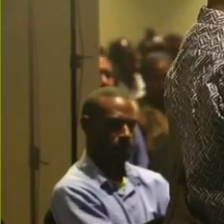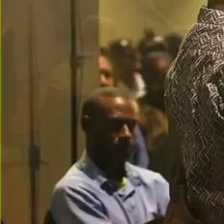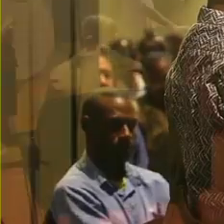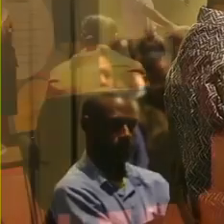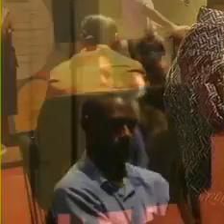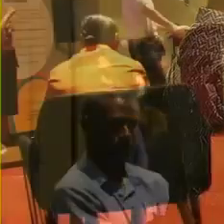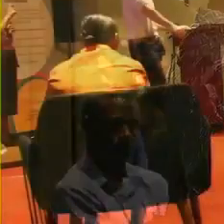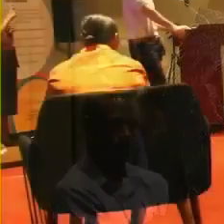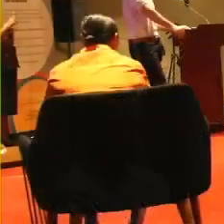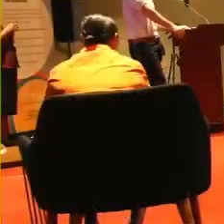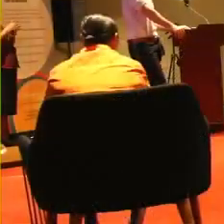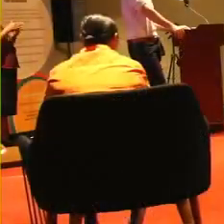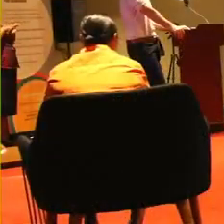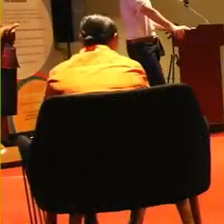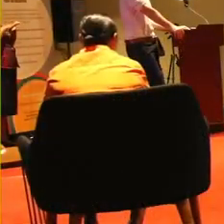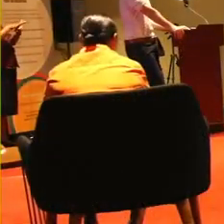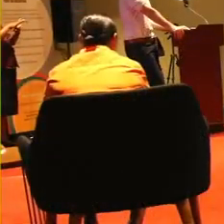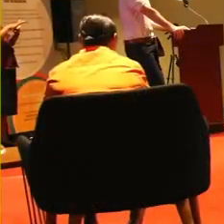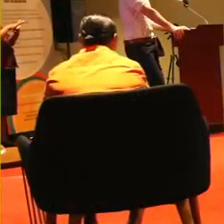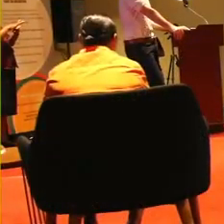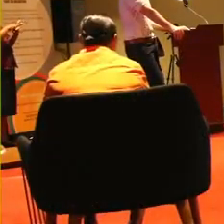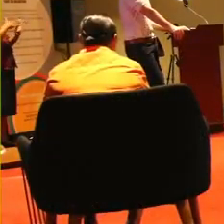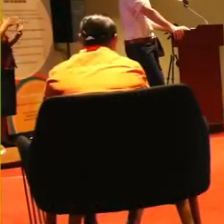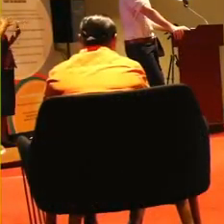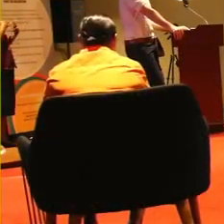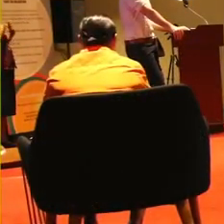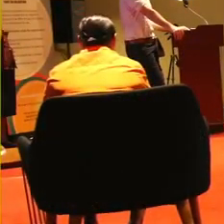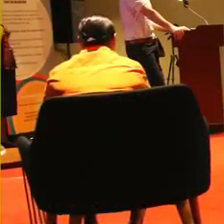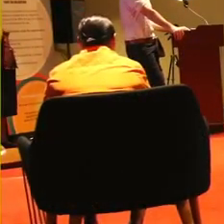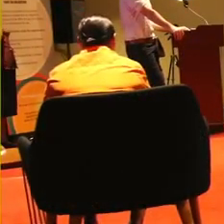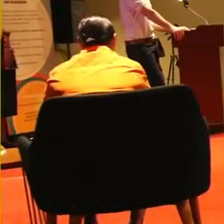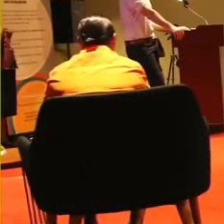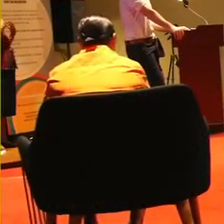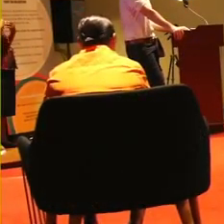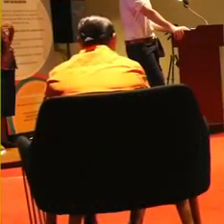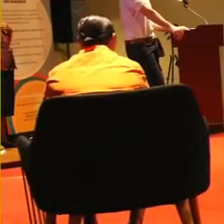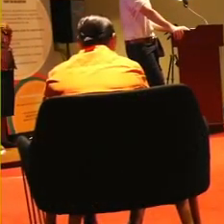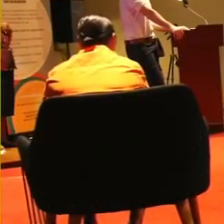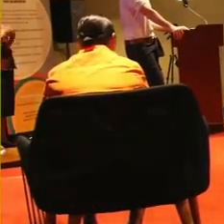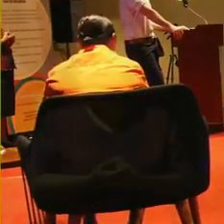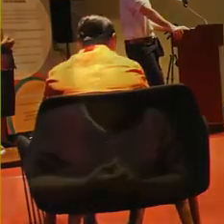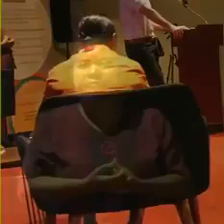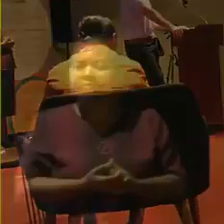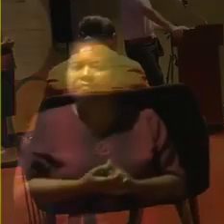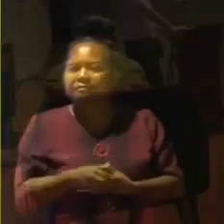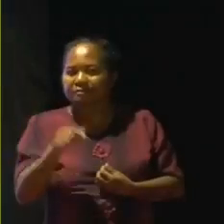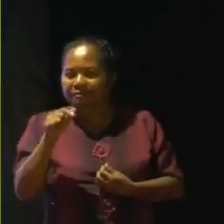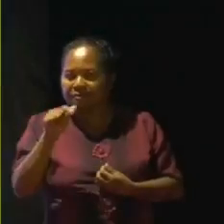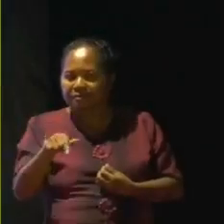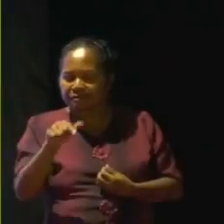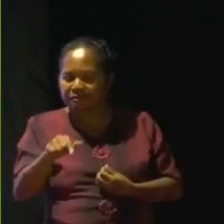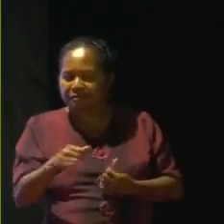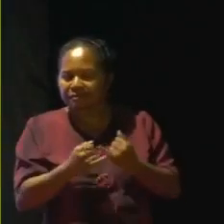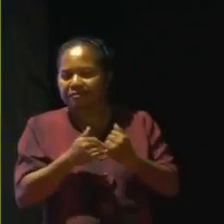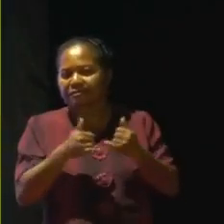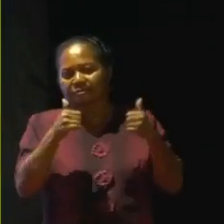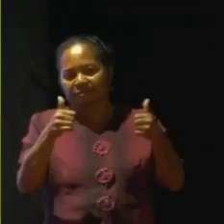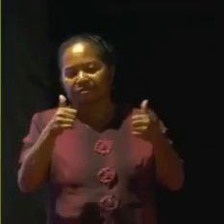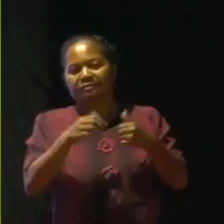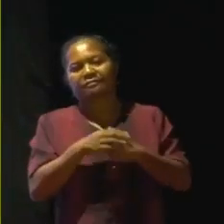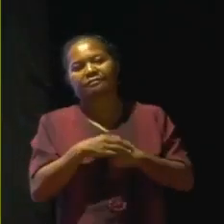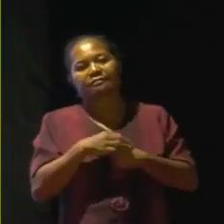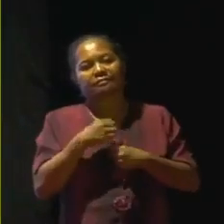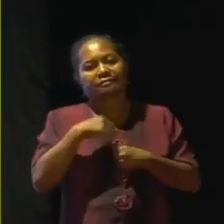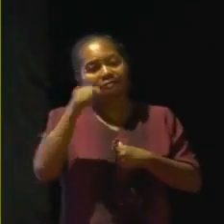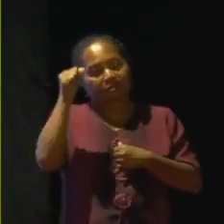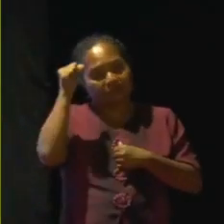save all of us, and we can move forward. But this is a very good system, and I